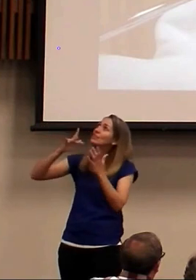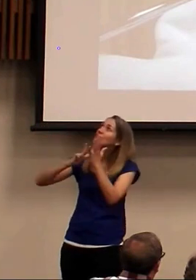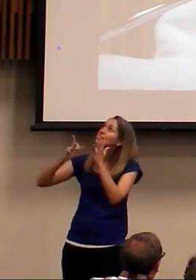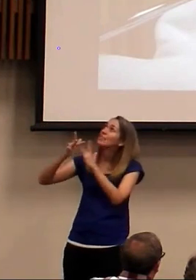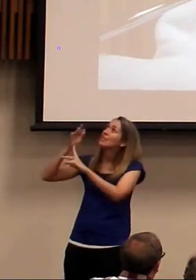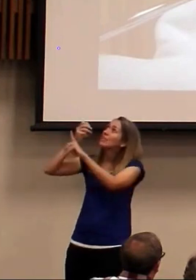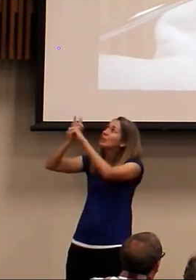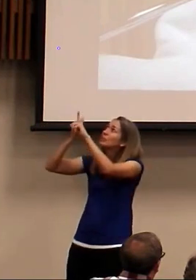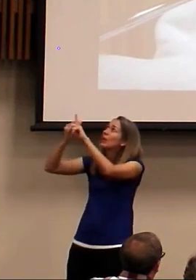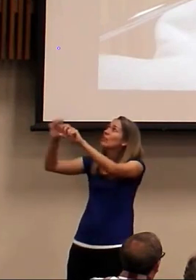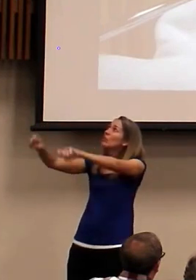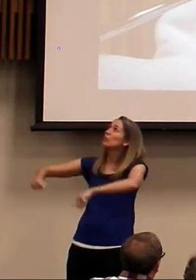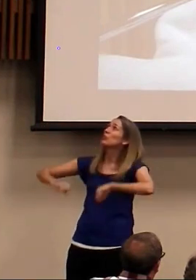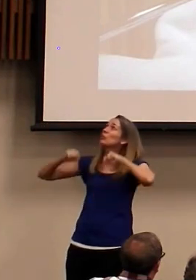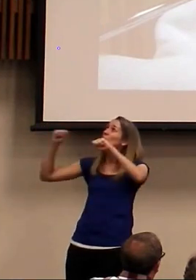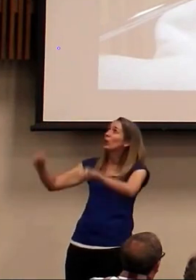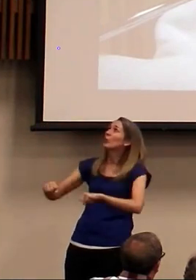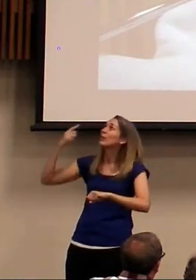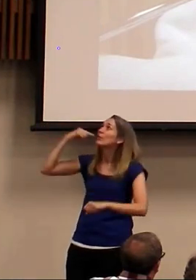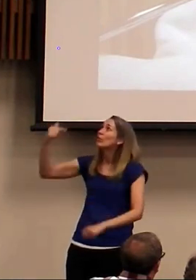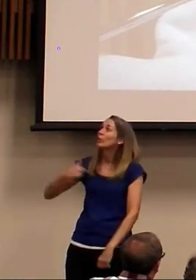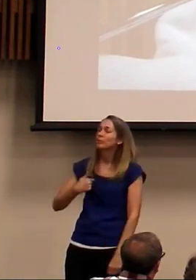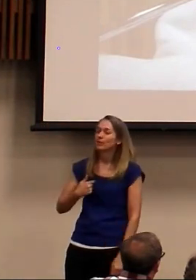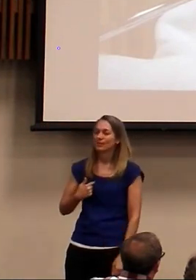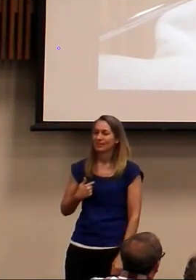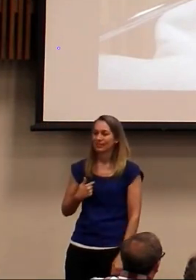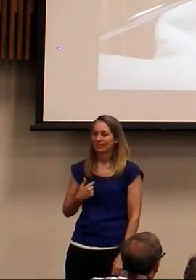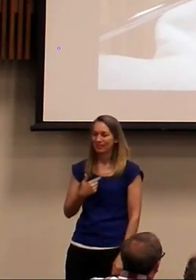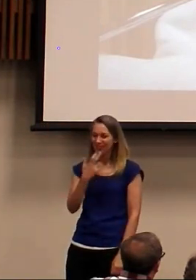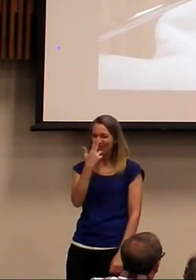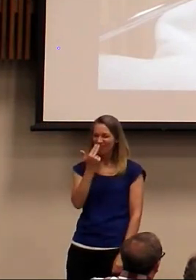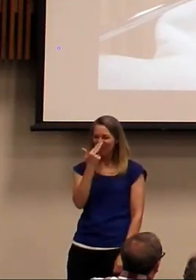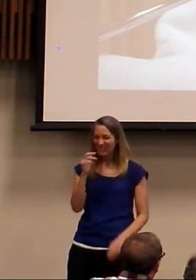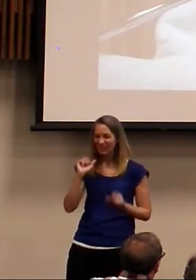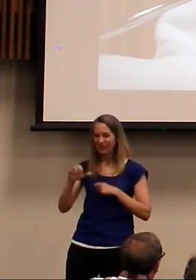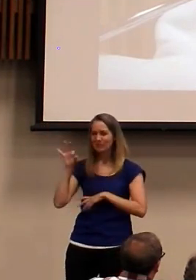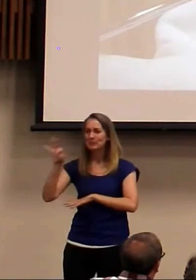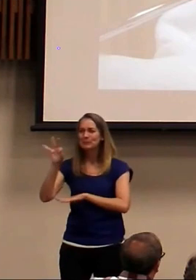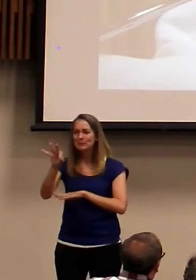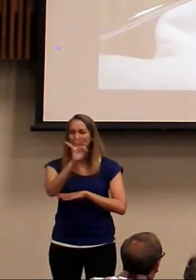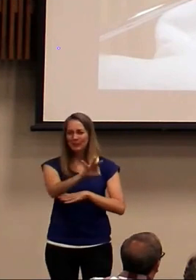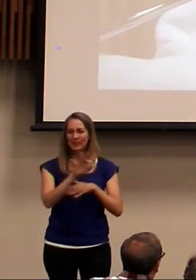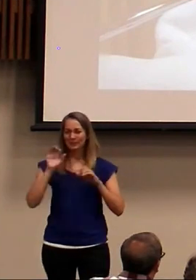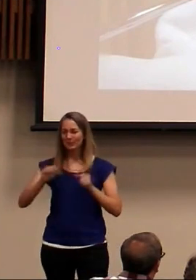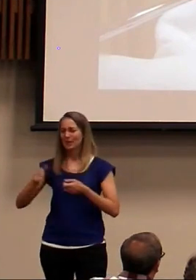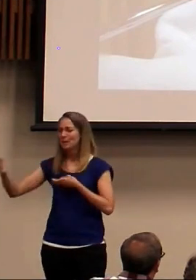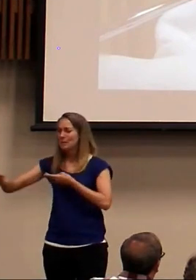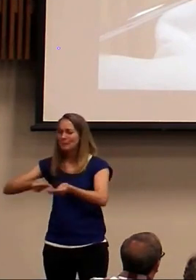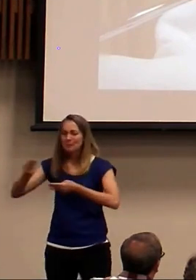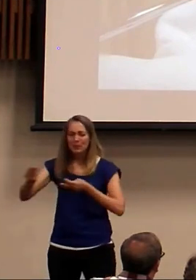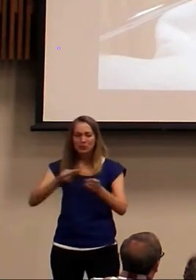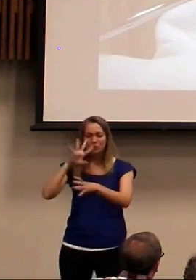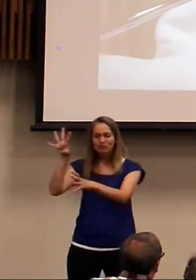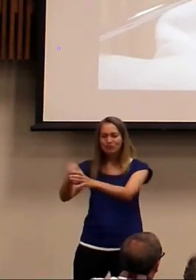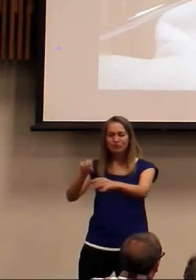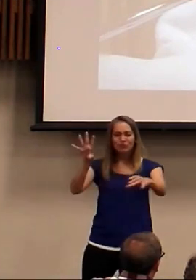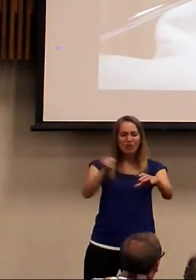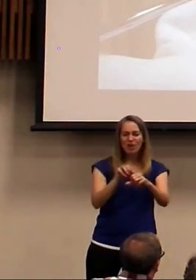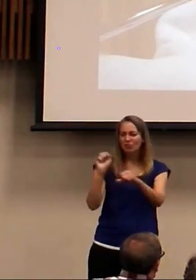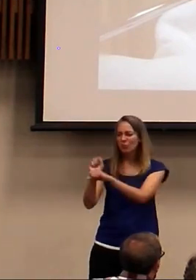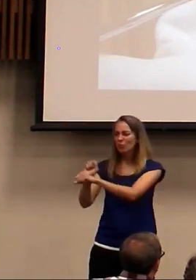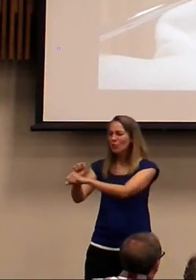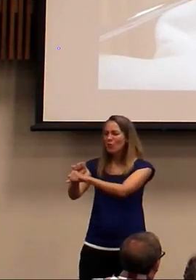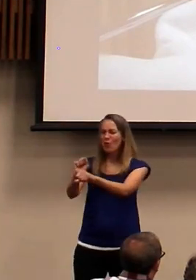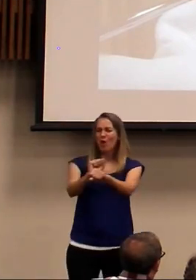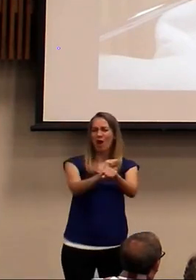me. Isn't that funny that you can preach that long and minister so long and be so involved in doing your work and doing